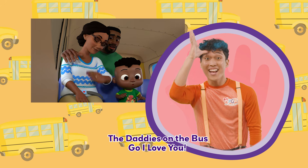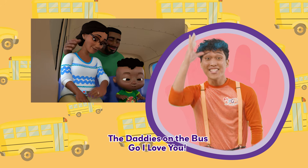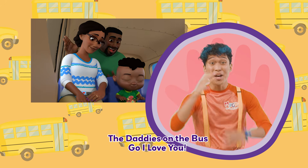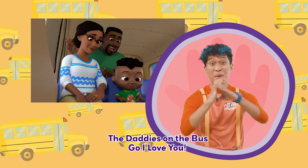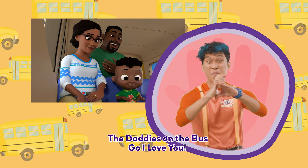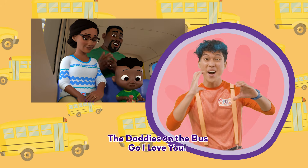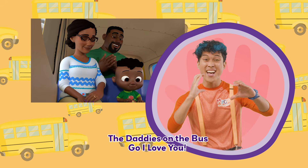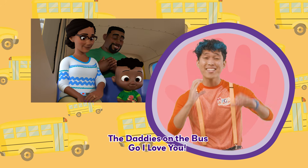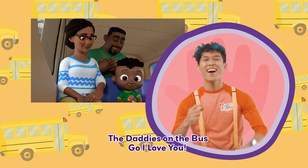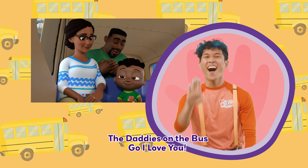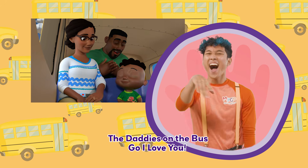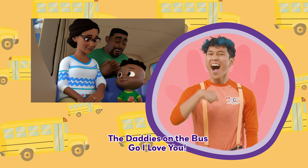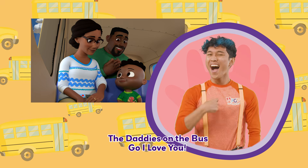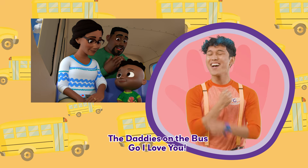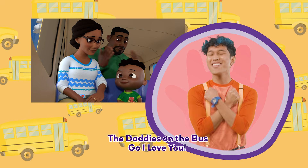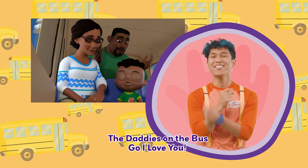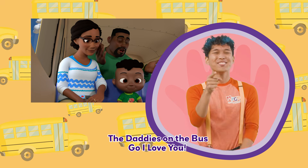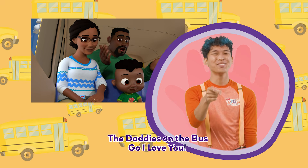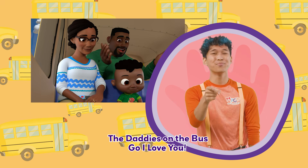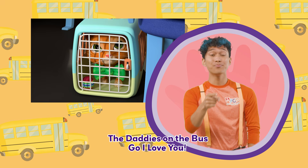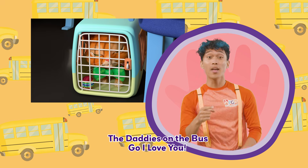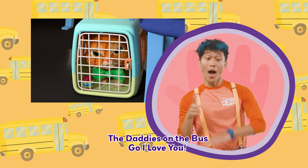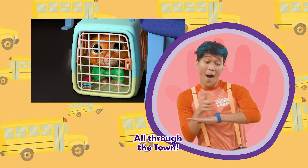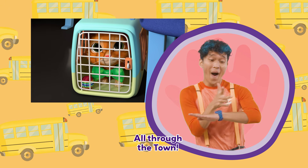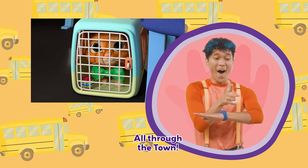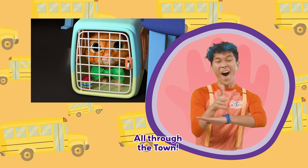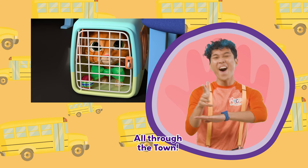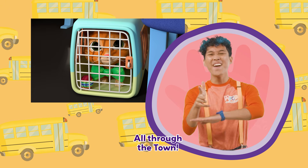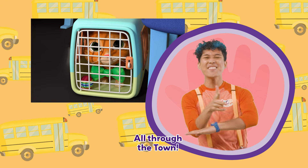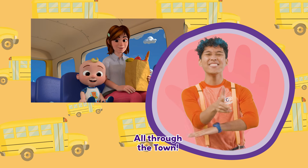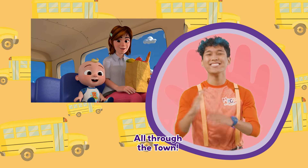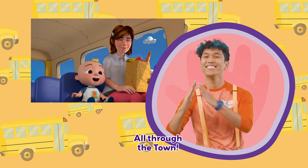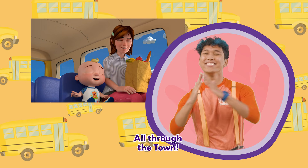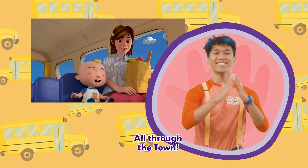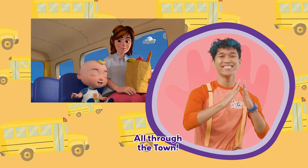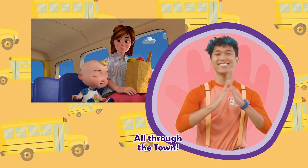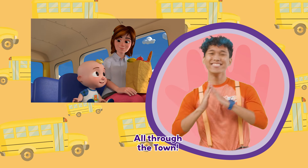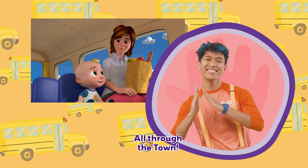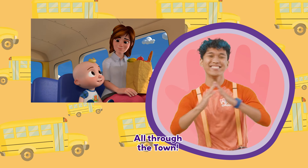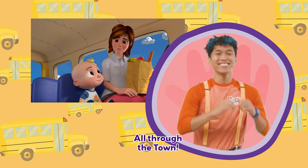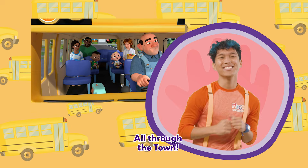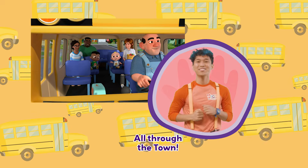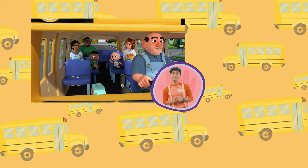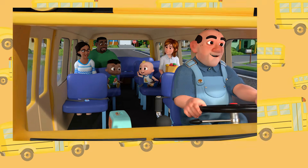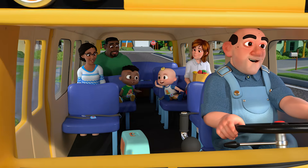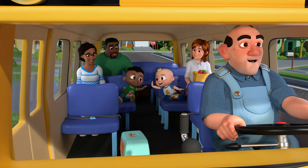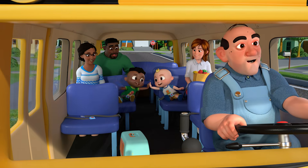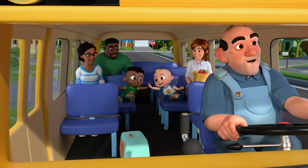The daddies on the bus go, I love you, all through the